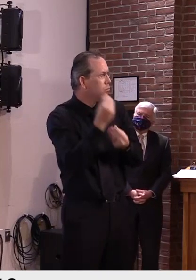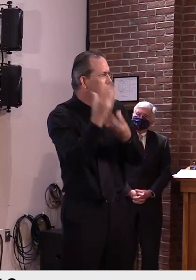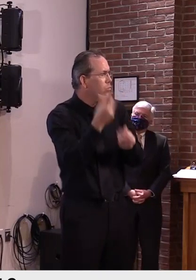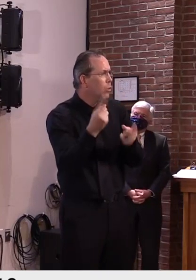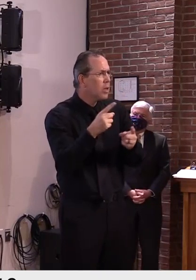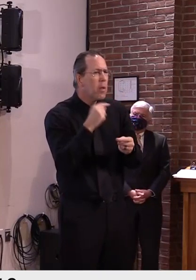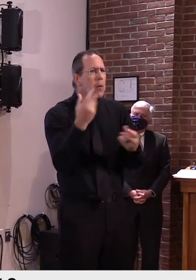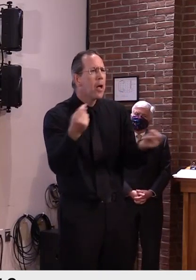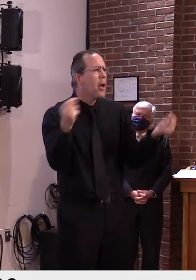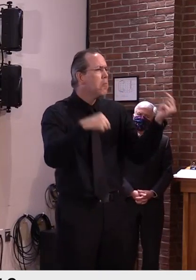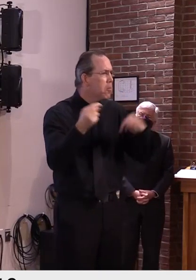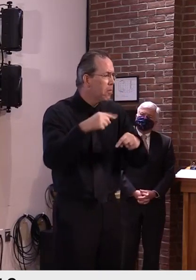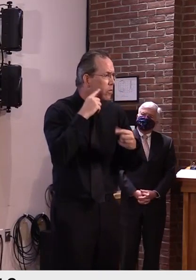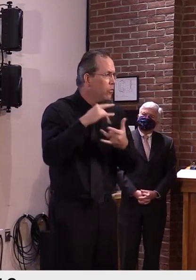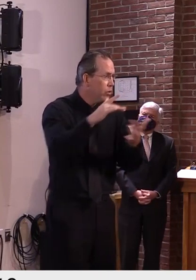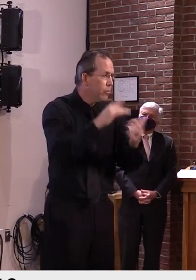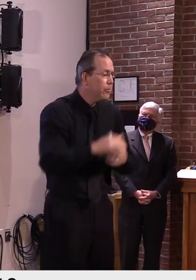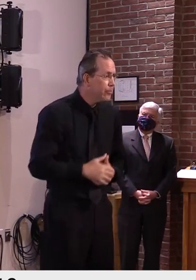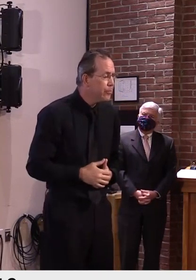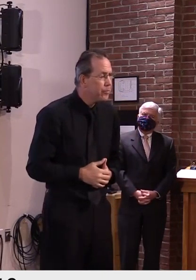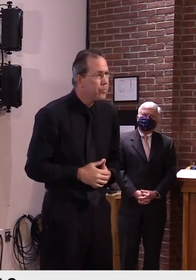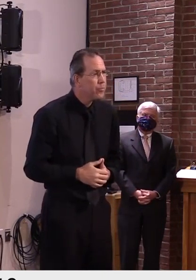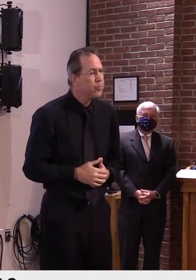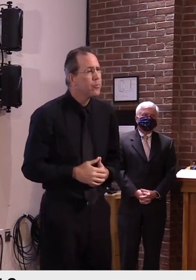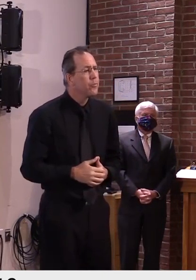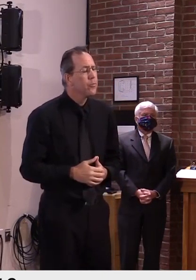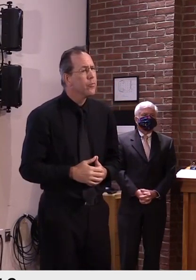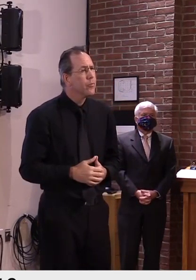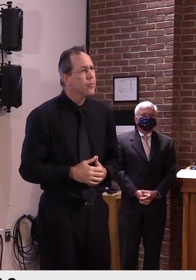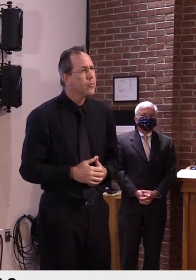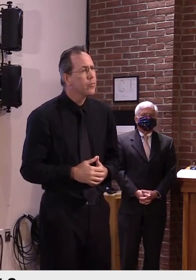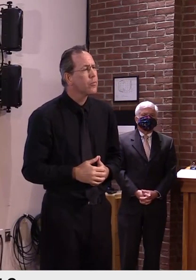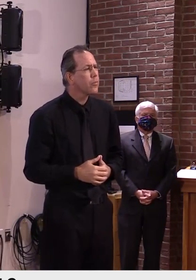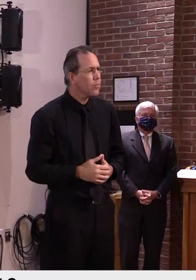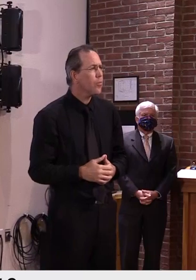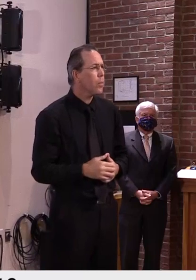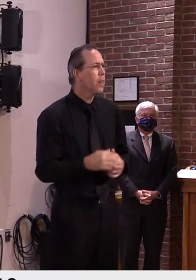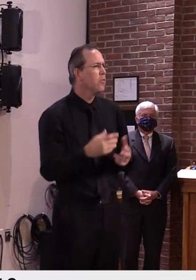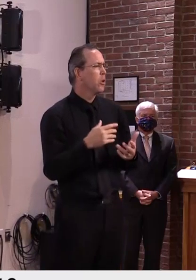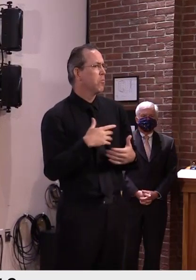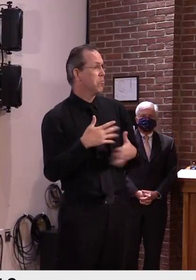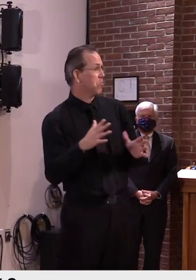will be helpful for those anticipating travel. So with that, I'll turn it back over to the governor.